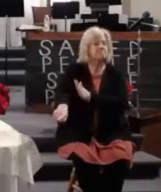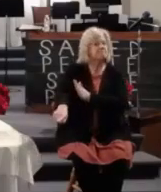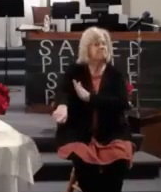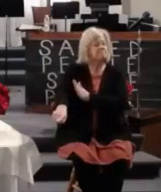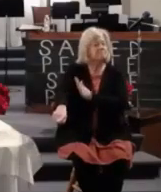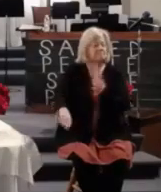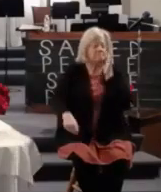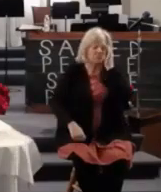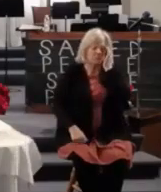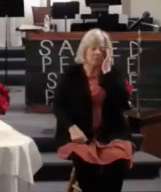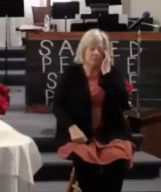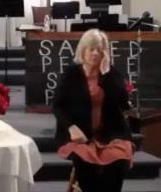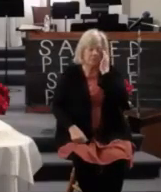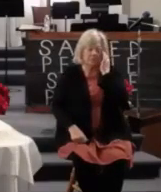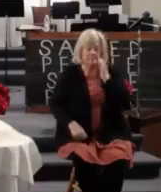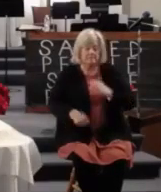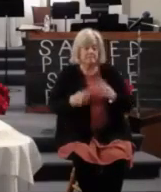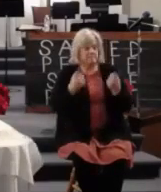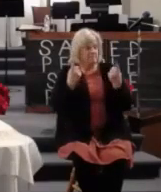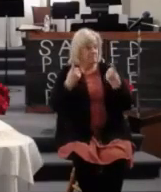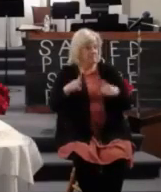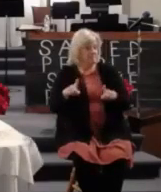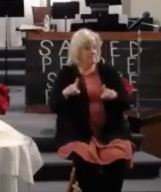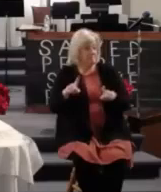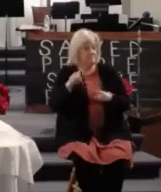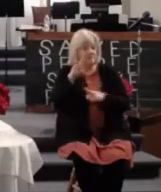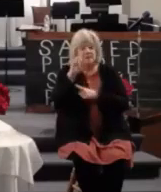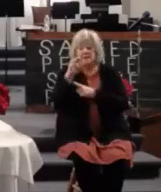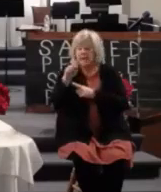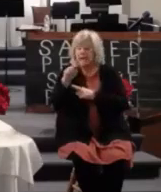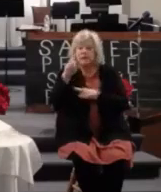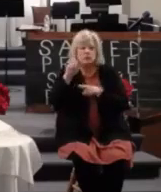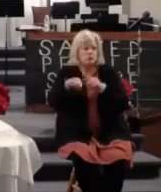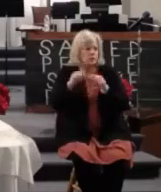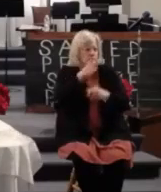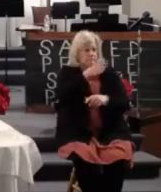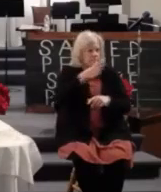As a result, Cain could no longer be a farmer.